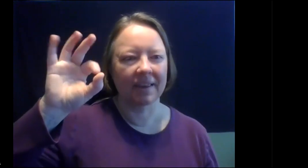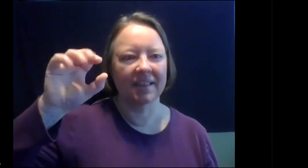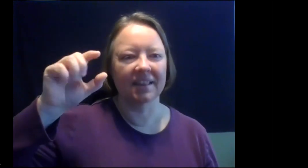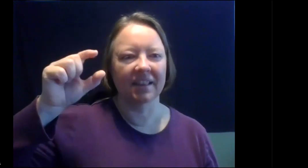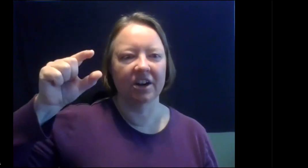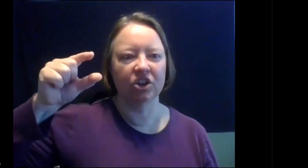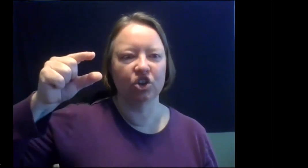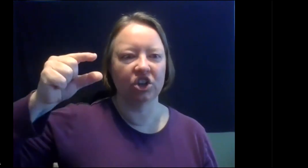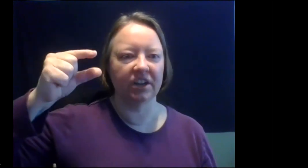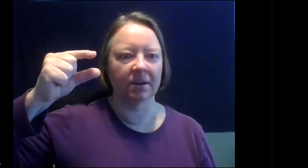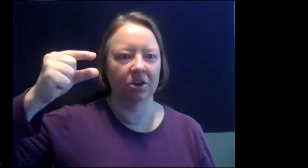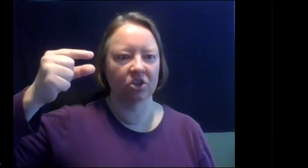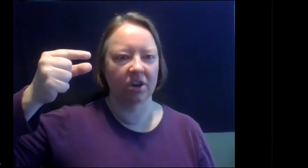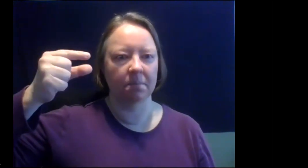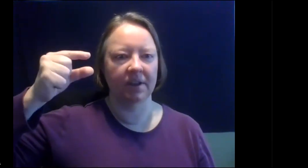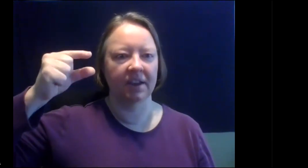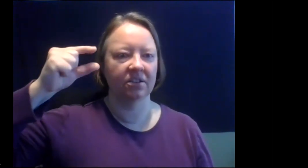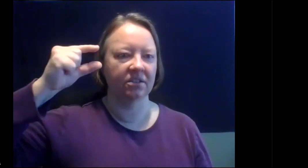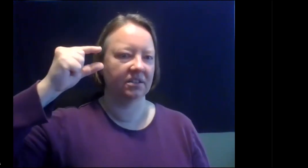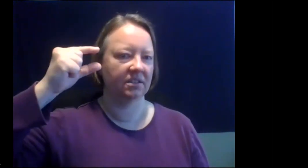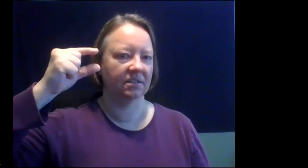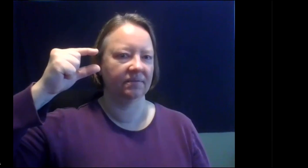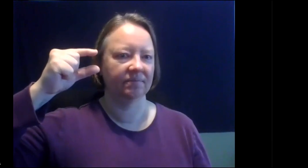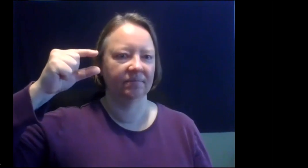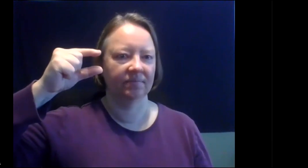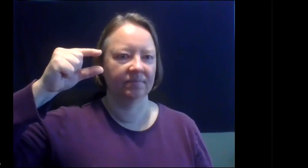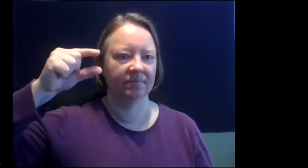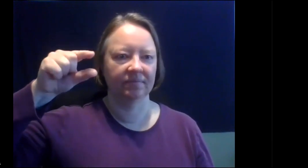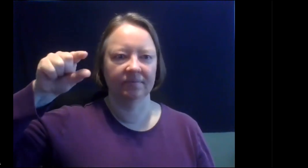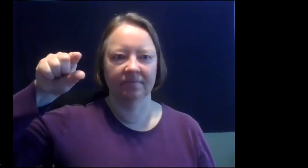And then the letter G, I'm going to show you a couple angles.